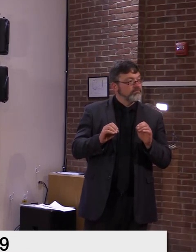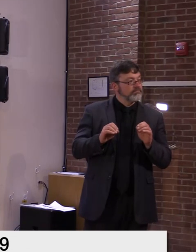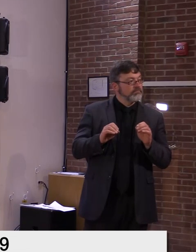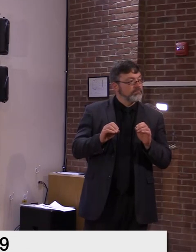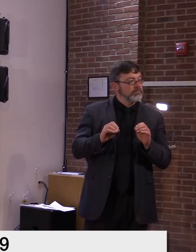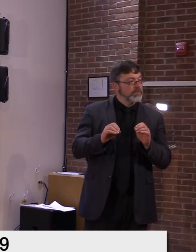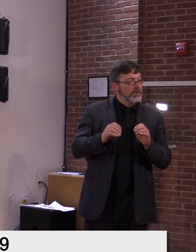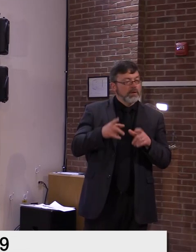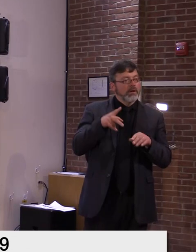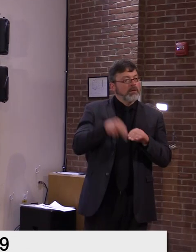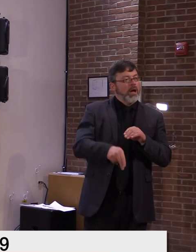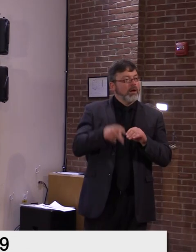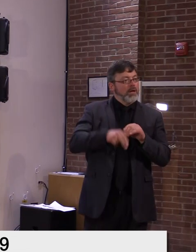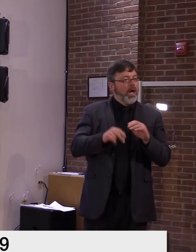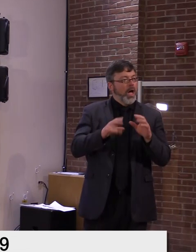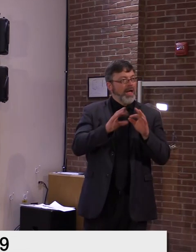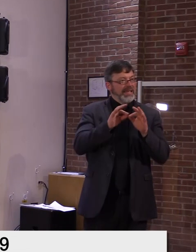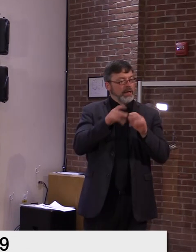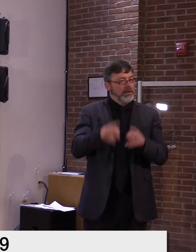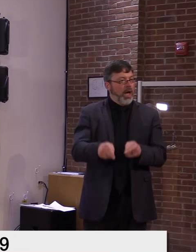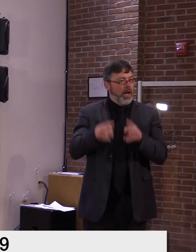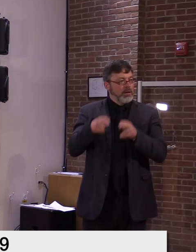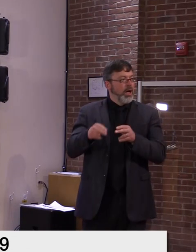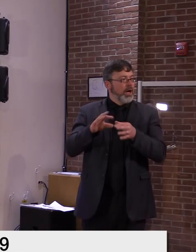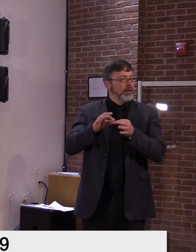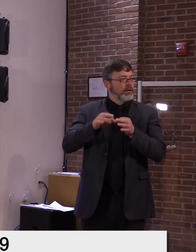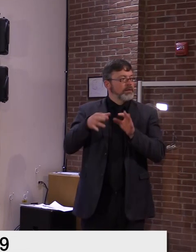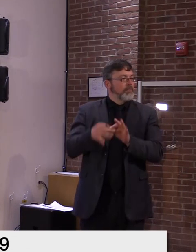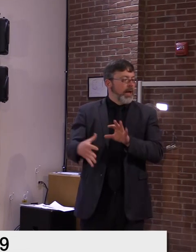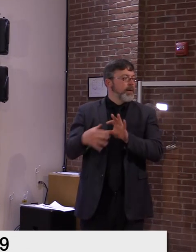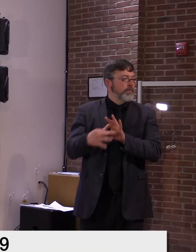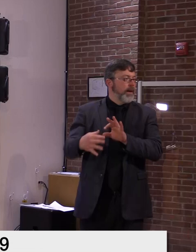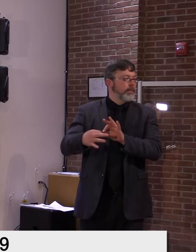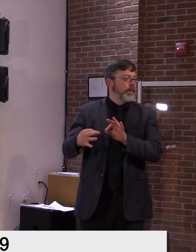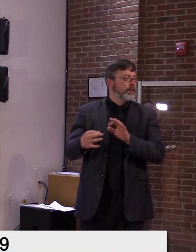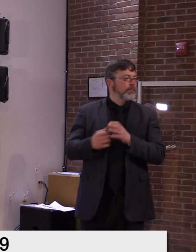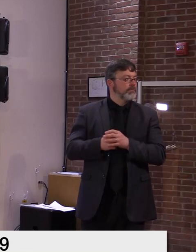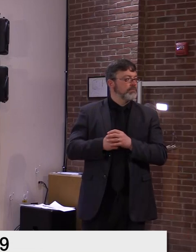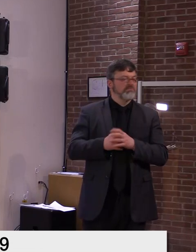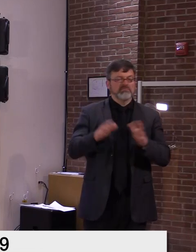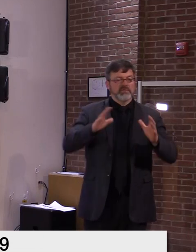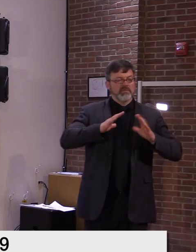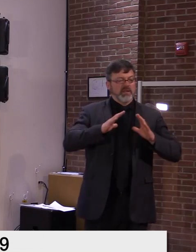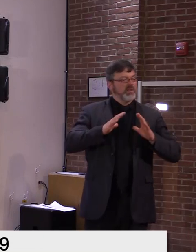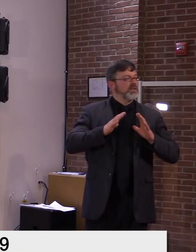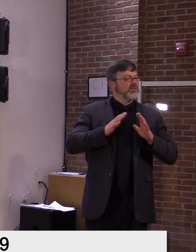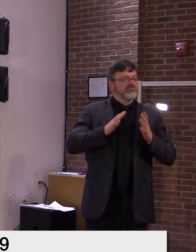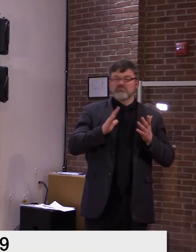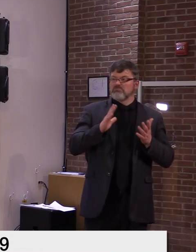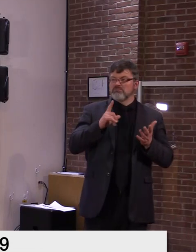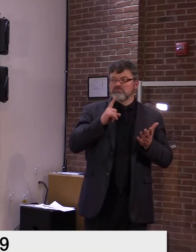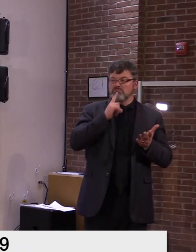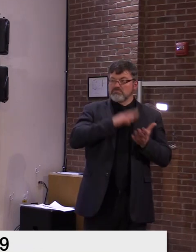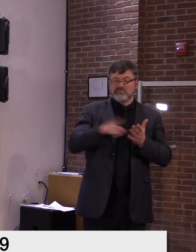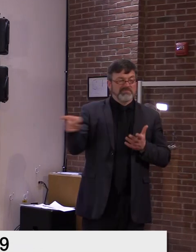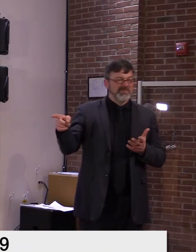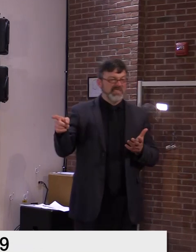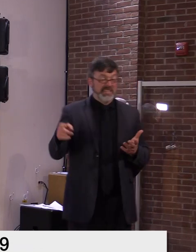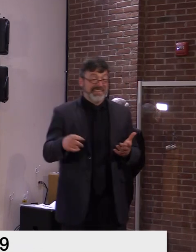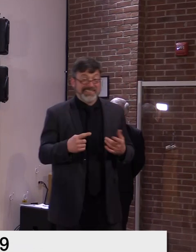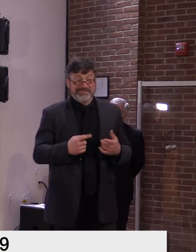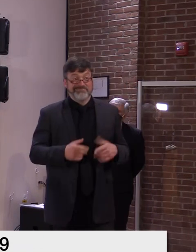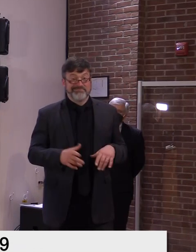Okay. We don't. We can now, yes. Oh, okay, yeah. It's funny. I was told that I was muted, and then I was immediately